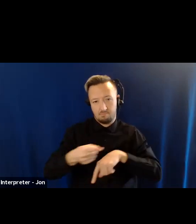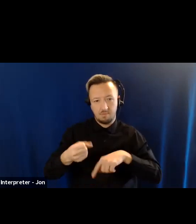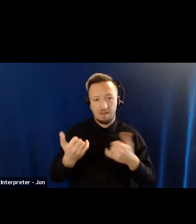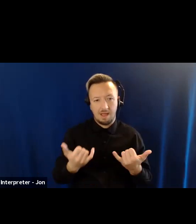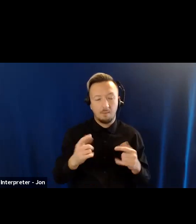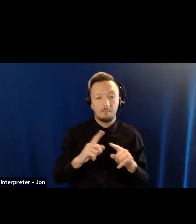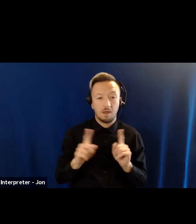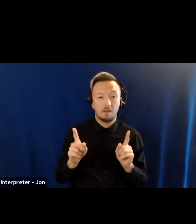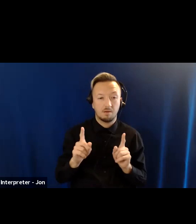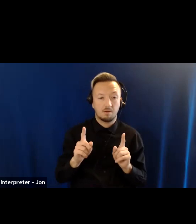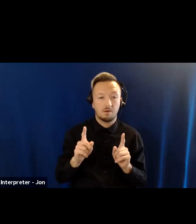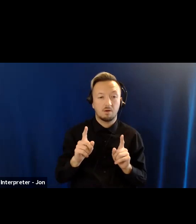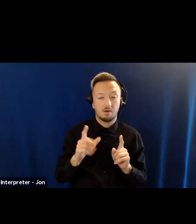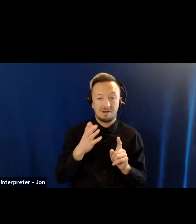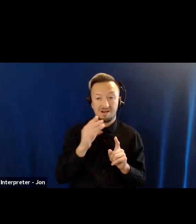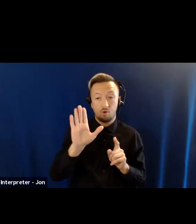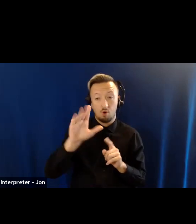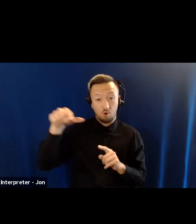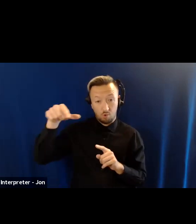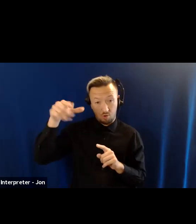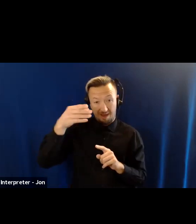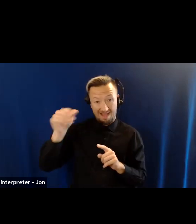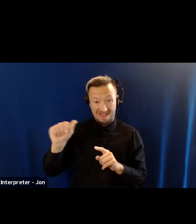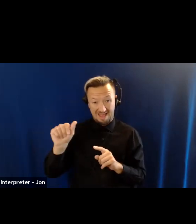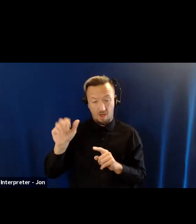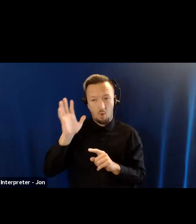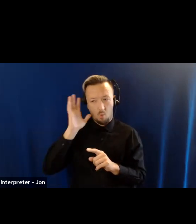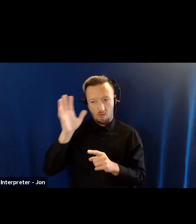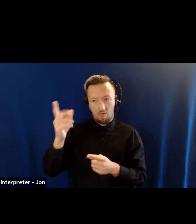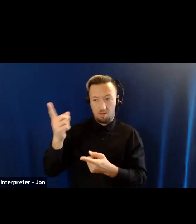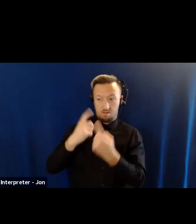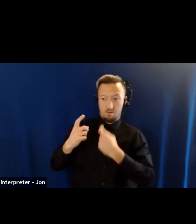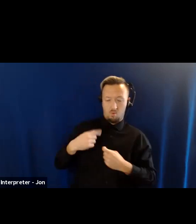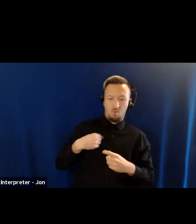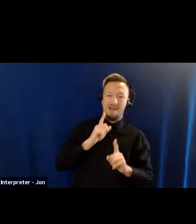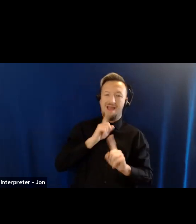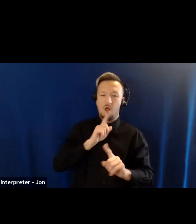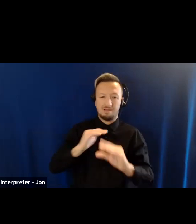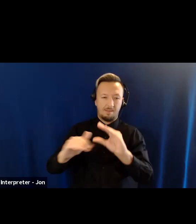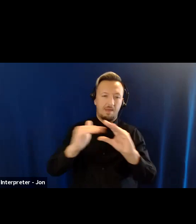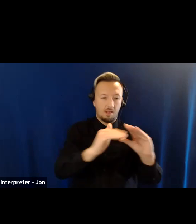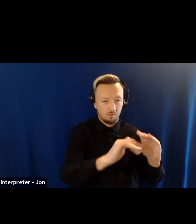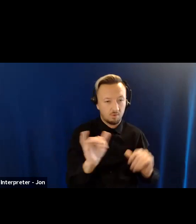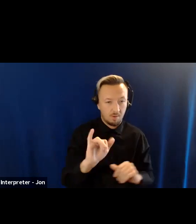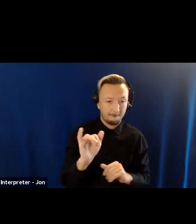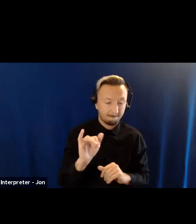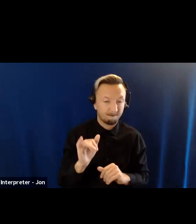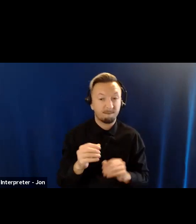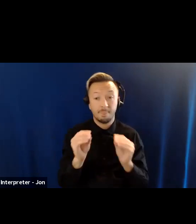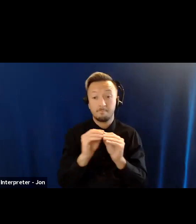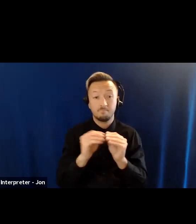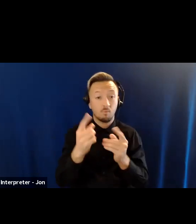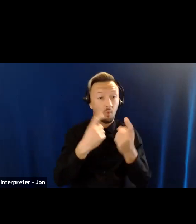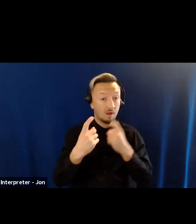will also get to your Q&As. They will be sent to us, and we'll be emailing them back. And make any further question that